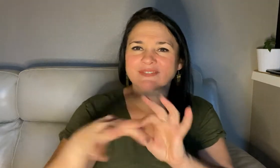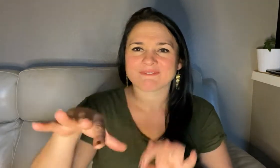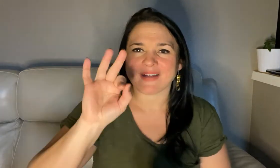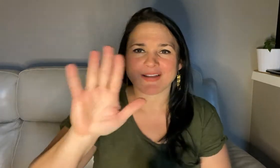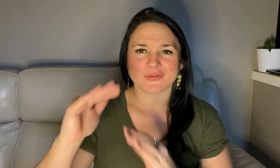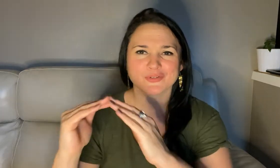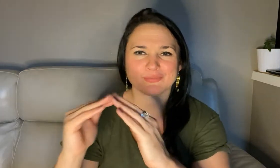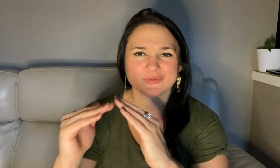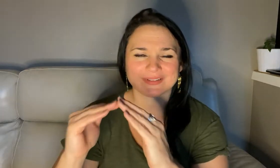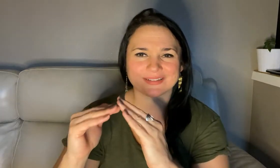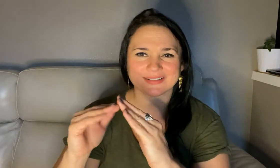with. Trust your